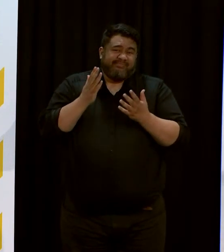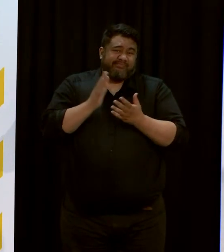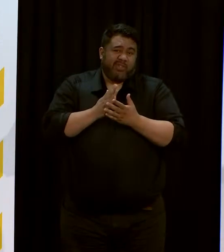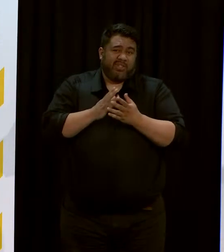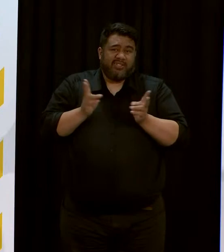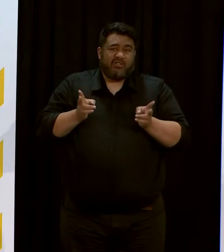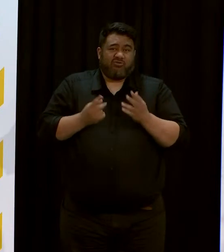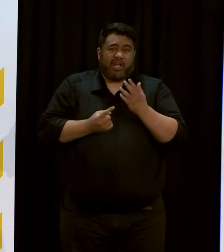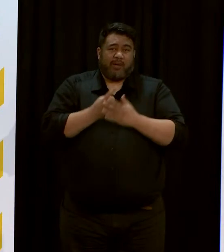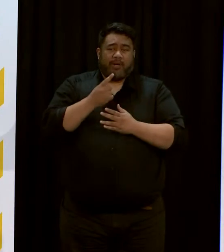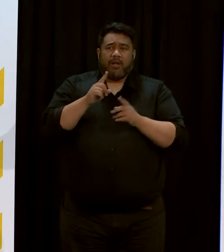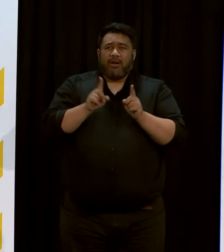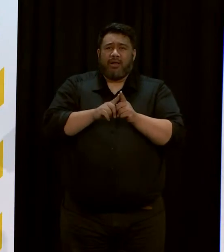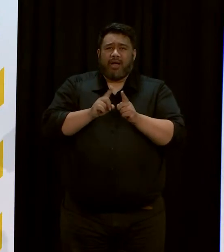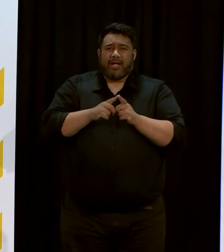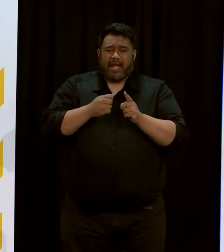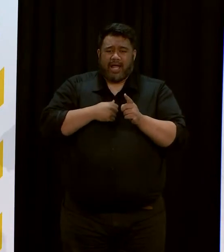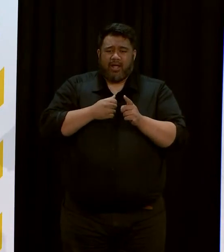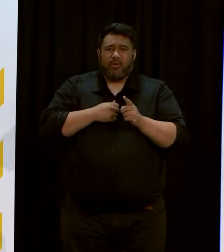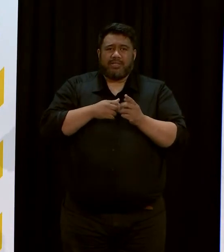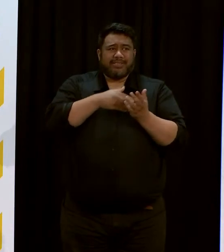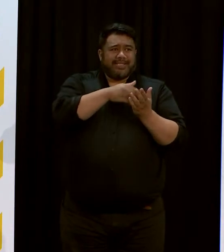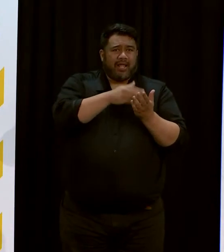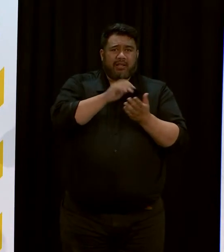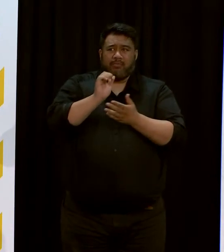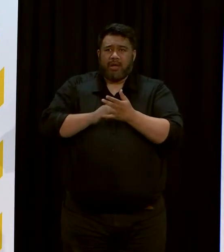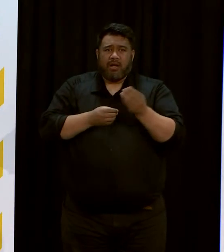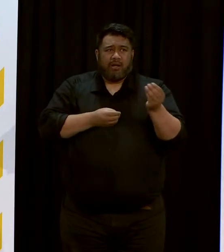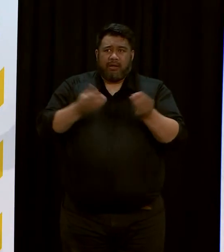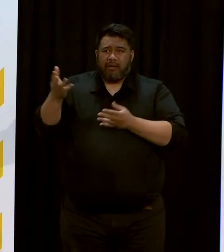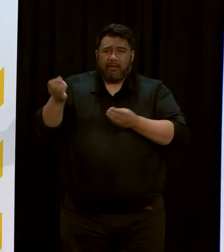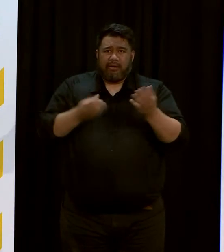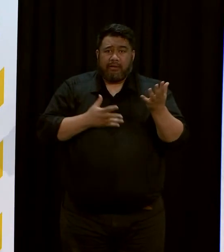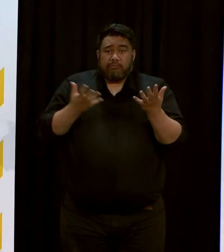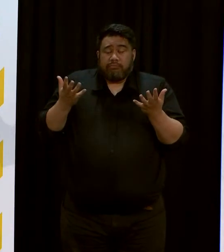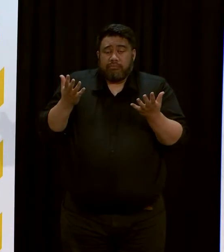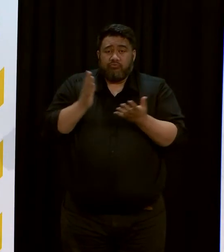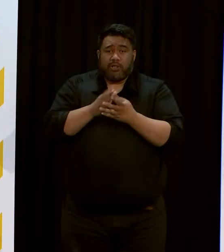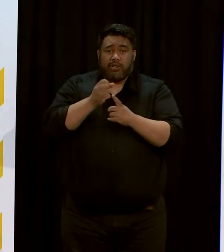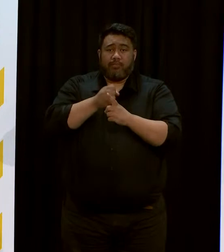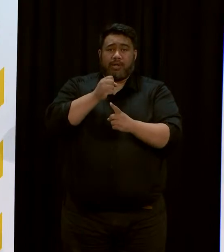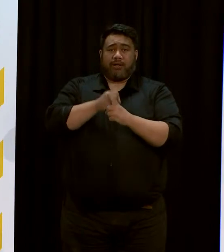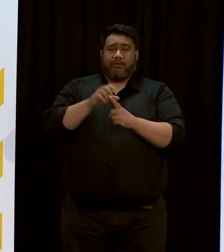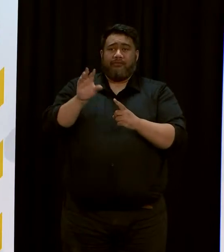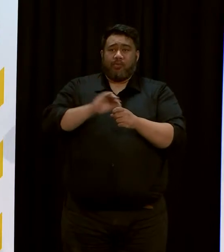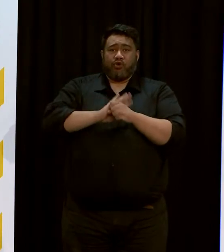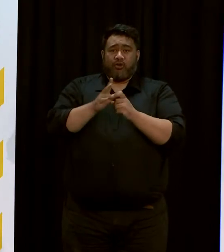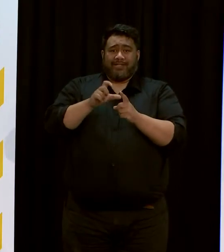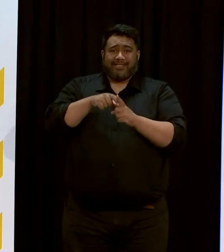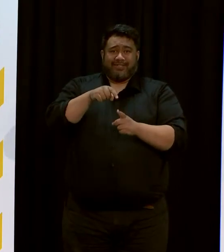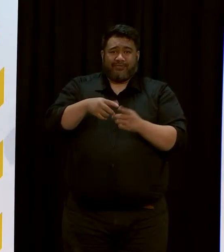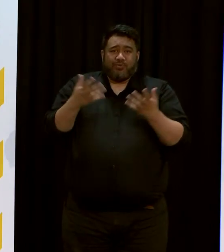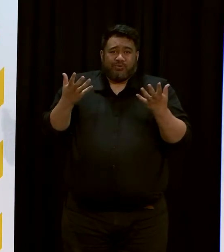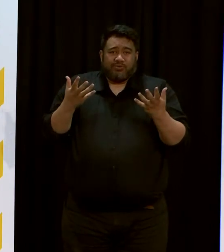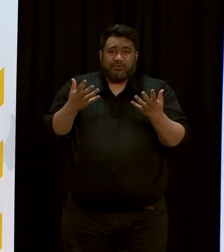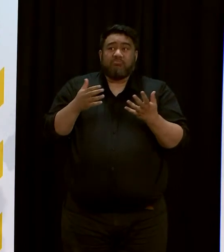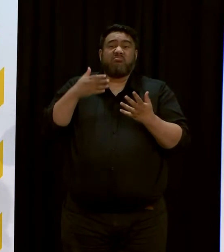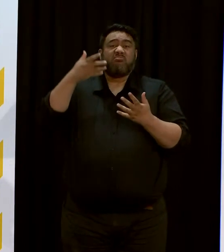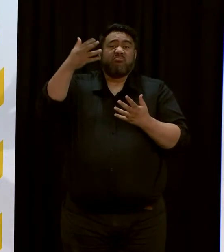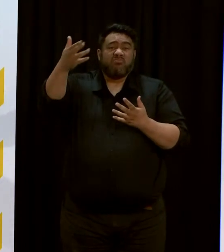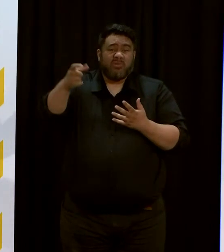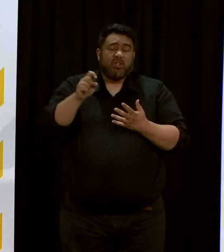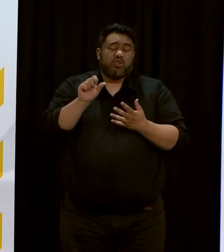our supply chain issues that are actually being experienced globally because of COVID-19. So it is something that you can expect over time to resolve itself.